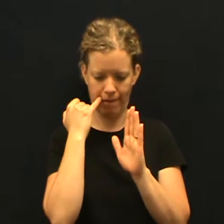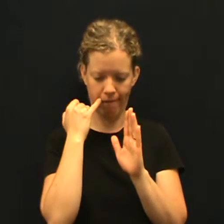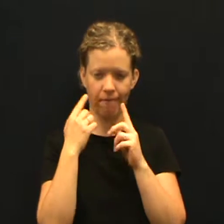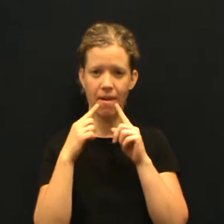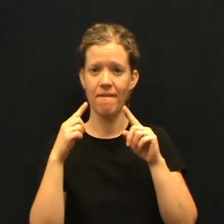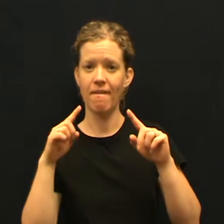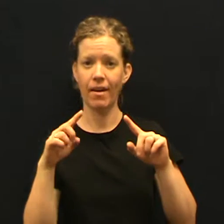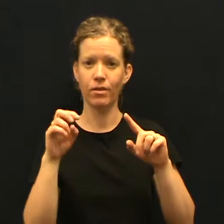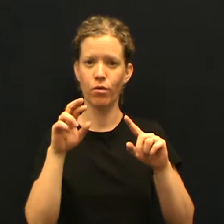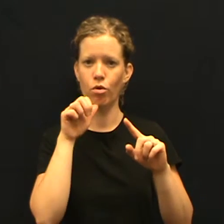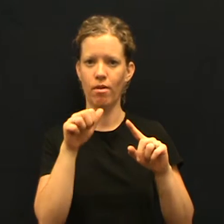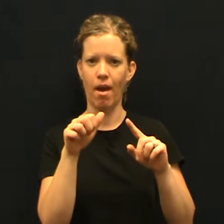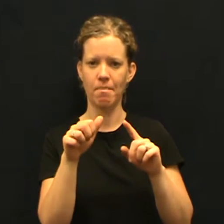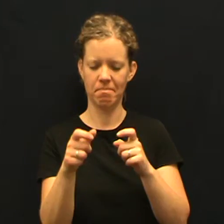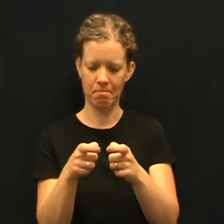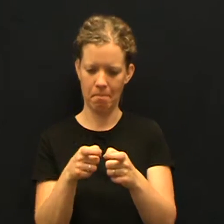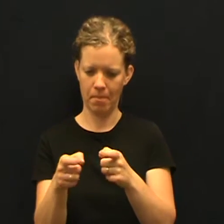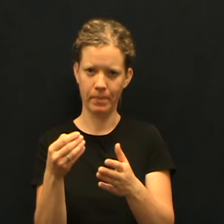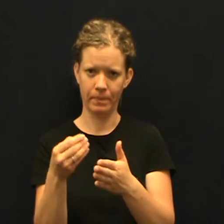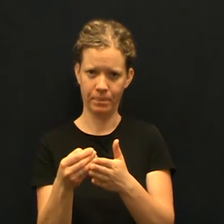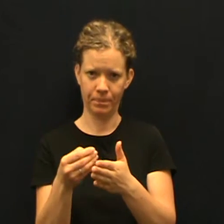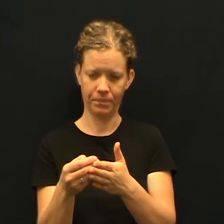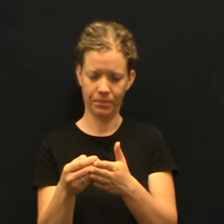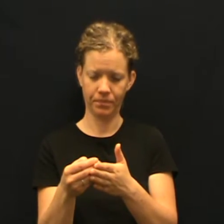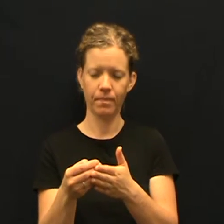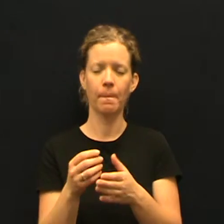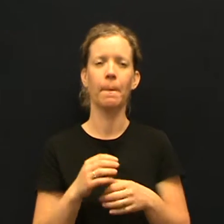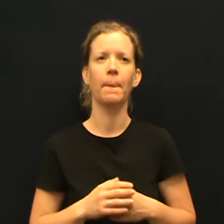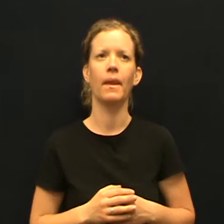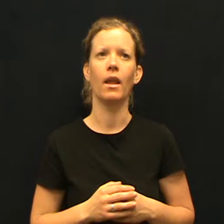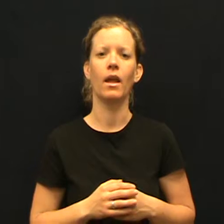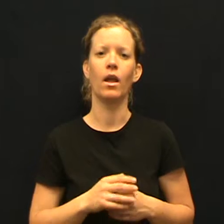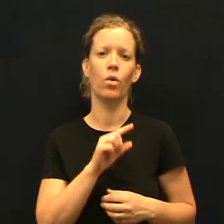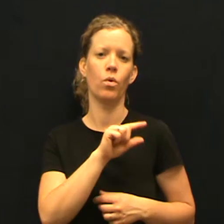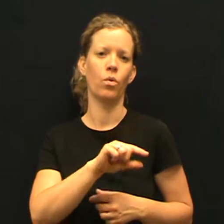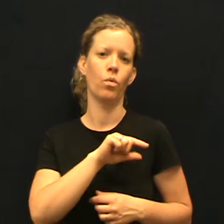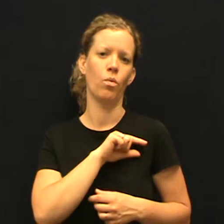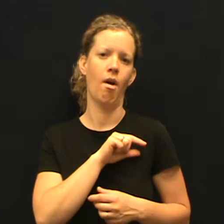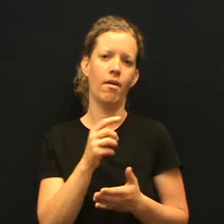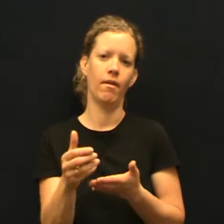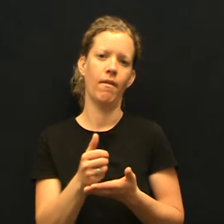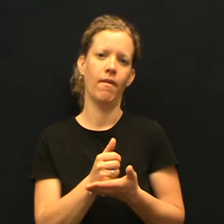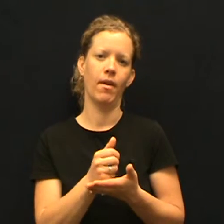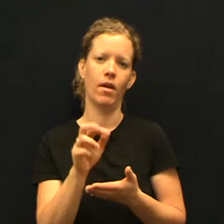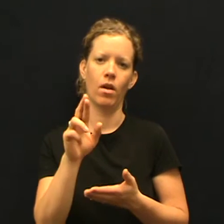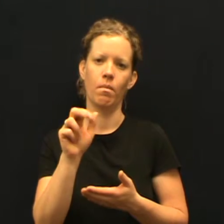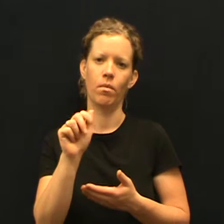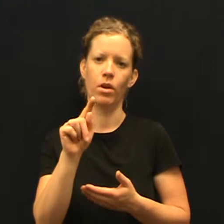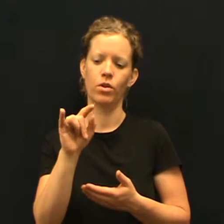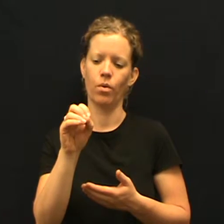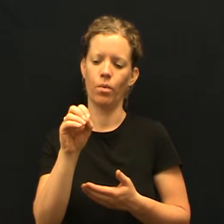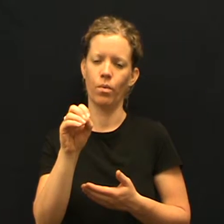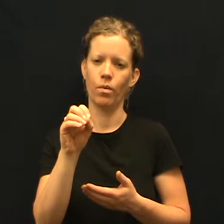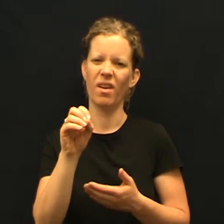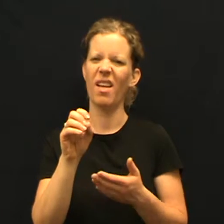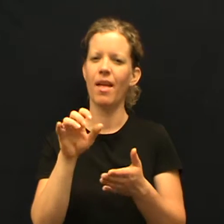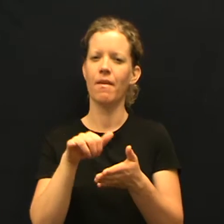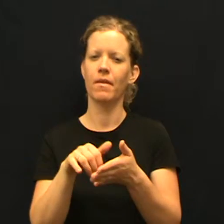flow management perspective would be to look at quality of income ratio, which is a measure for determining what